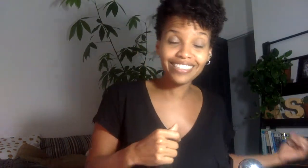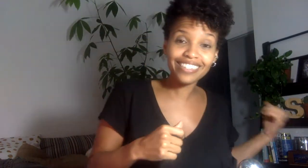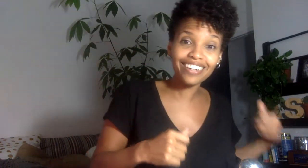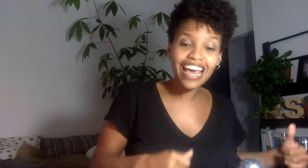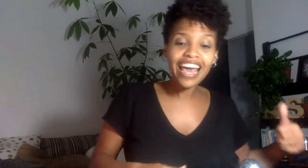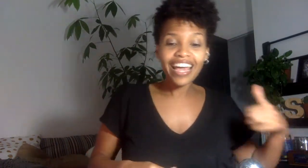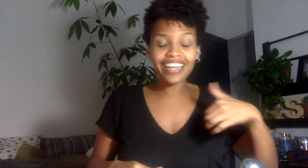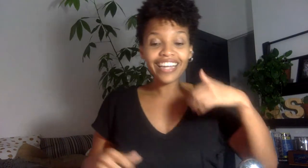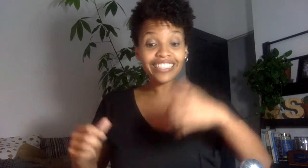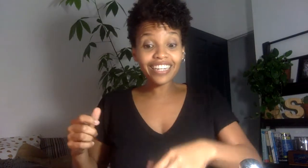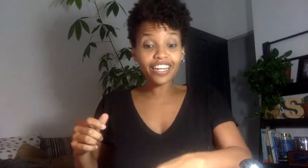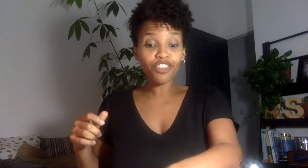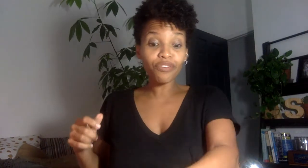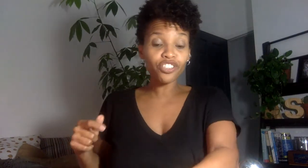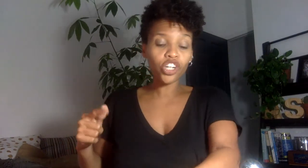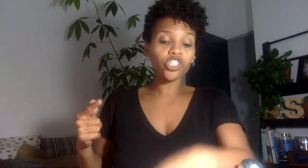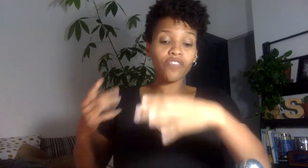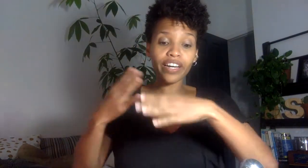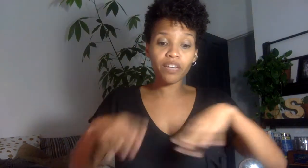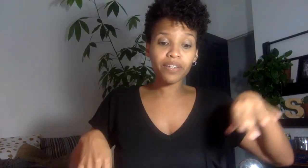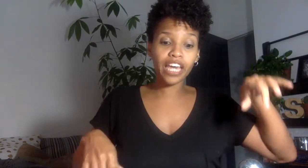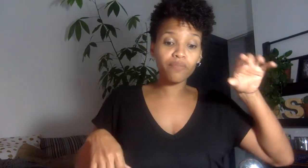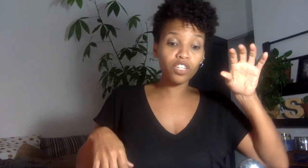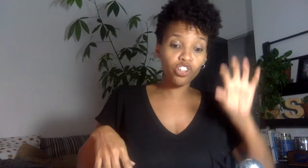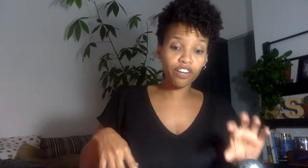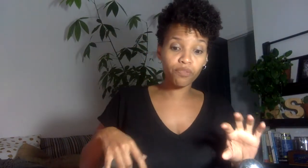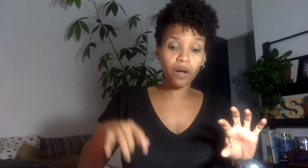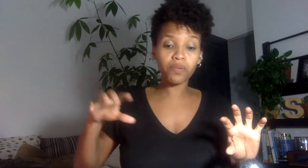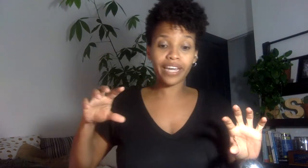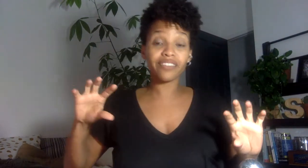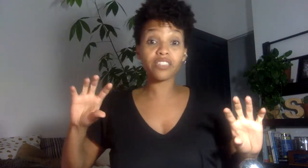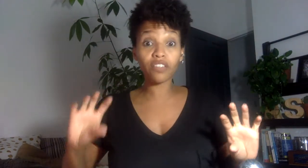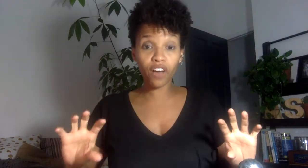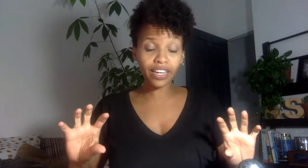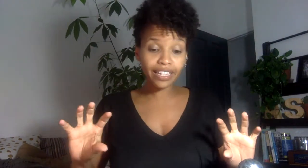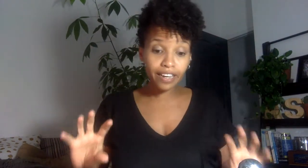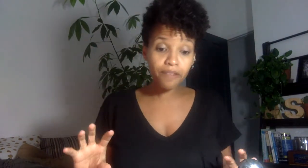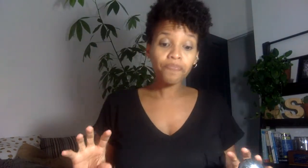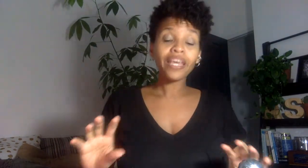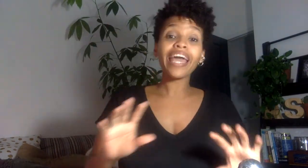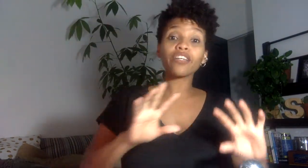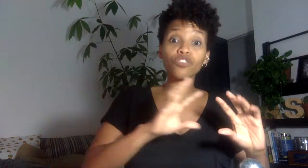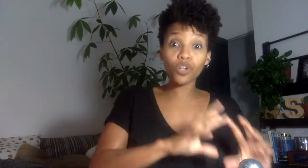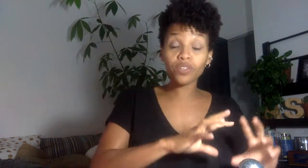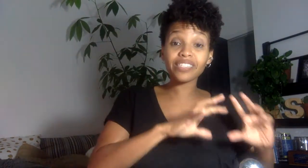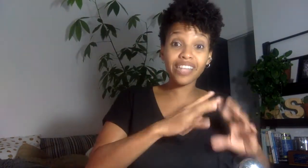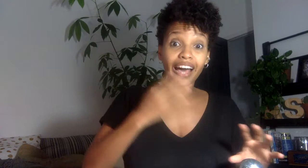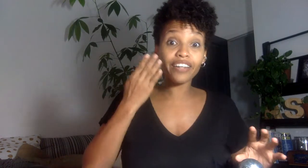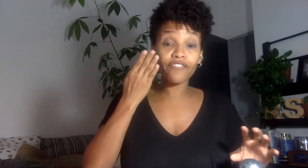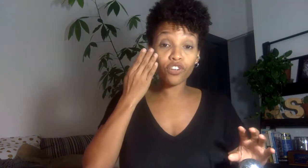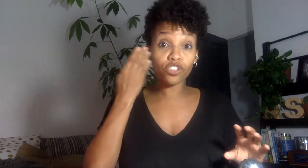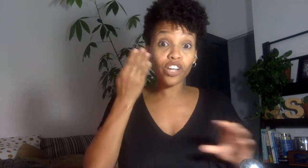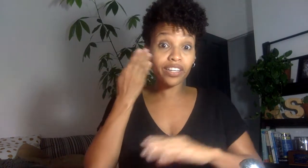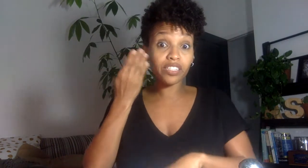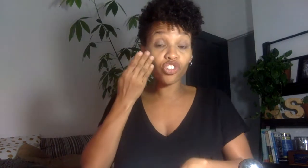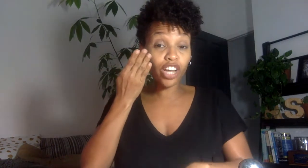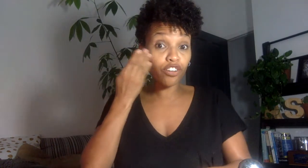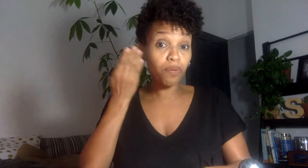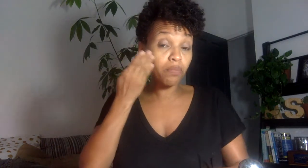it. In 1993, Czechoslovakia became the Czech Republic and Slovakia. And so the sign for Czech Republic